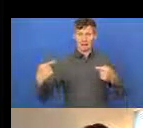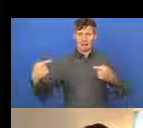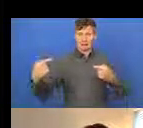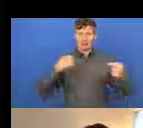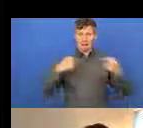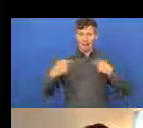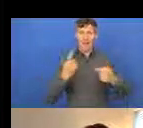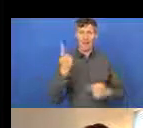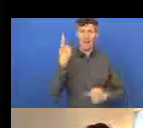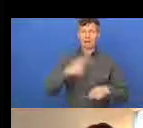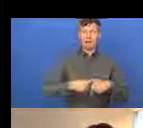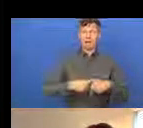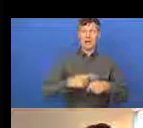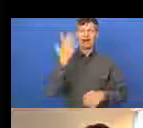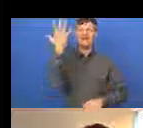again.